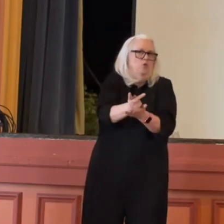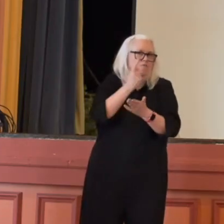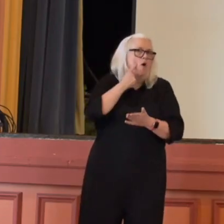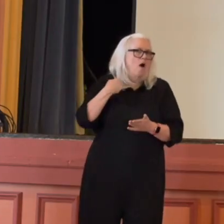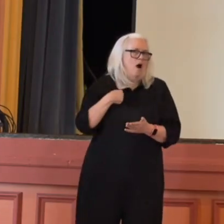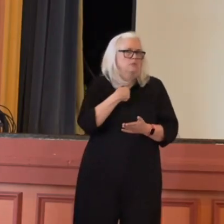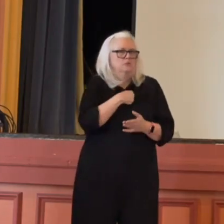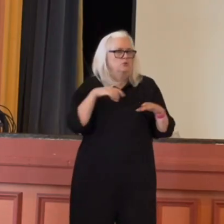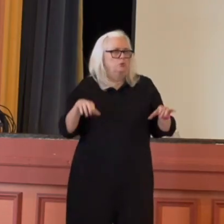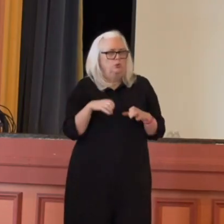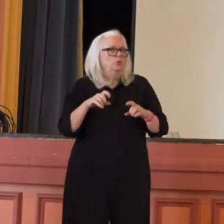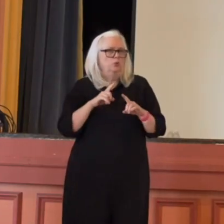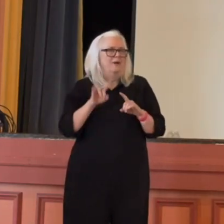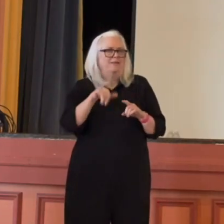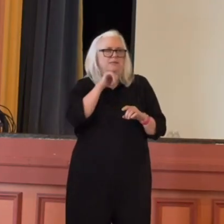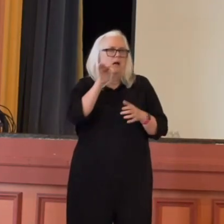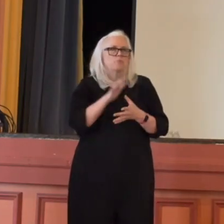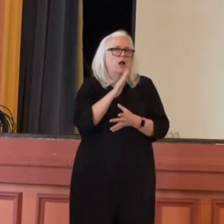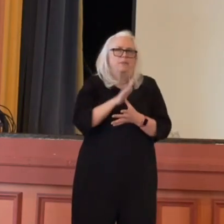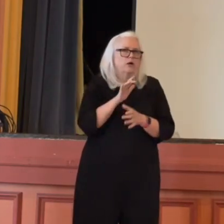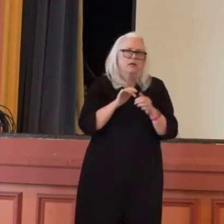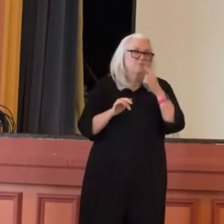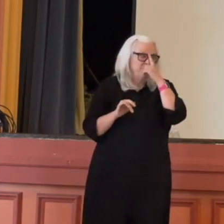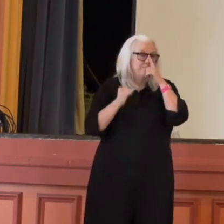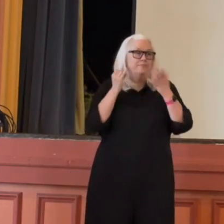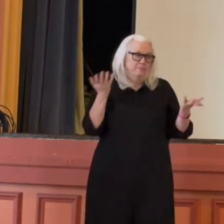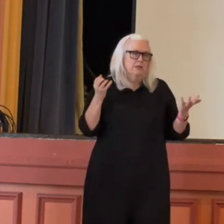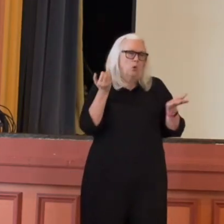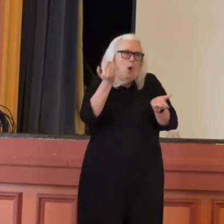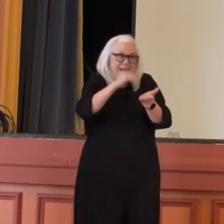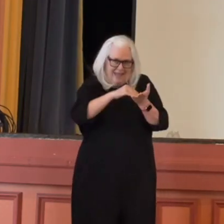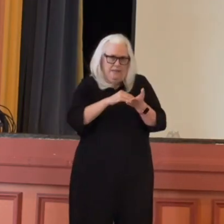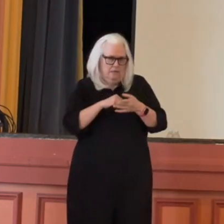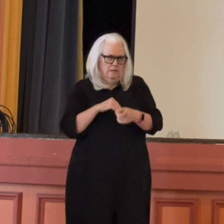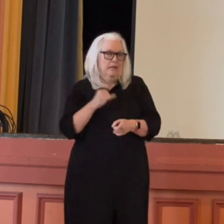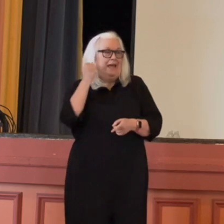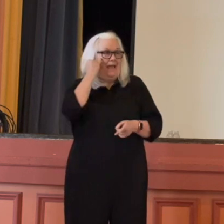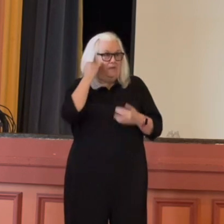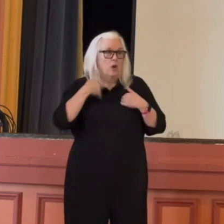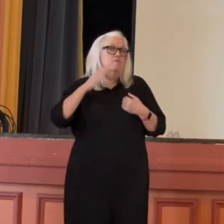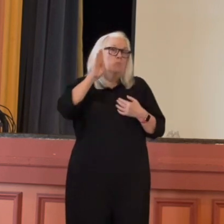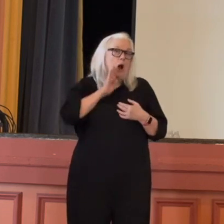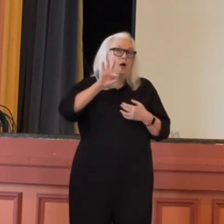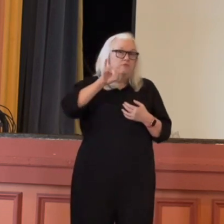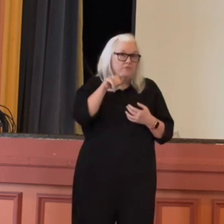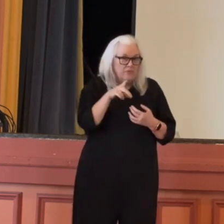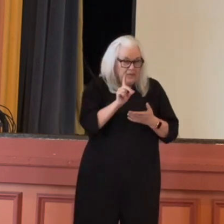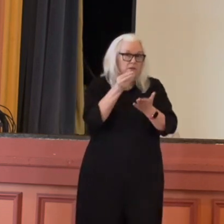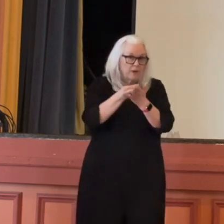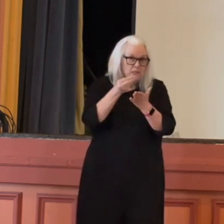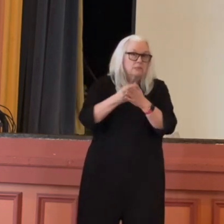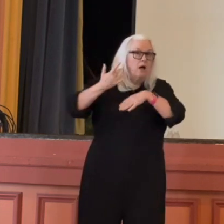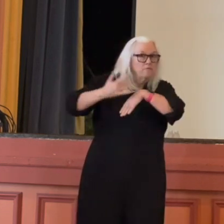again, it'd be, if we have brownfield funds available for a project, we will